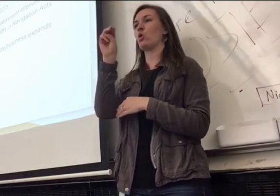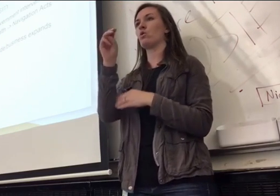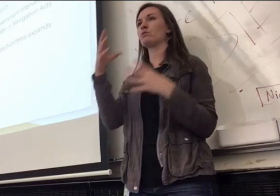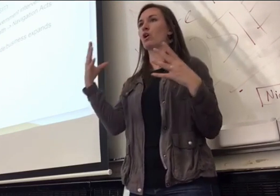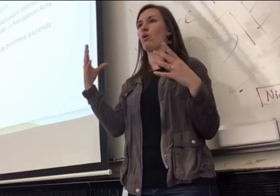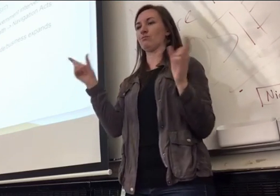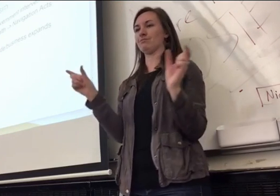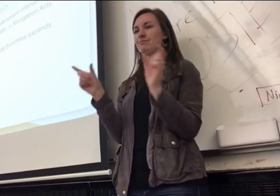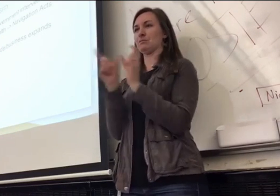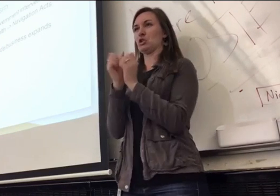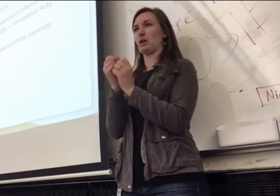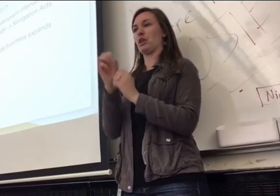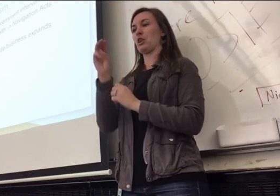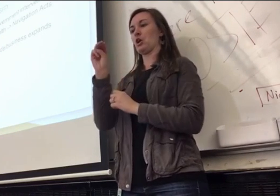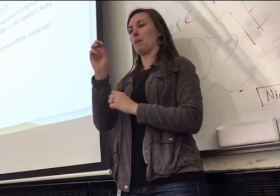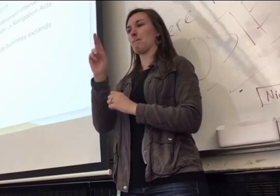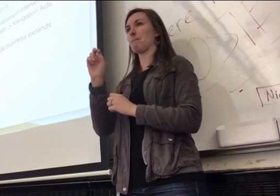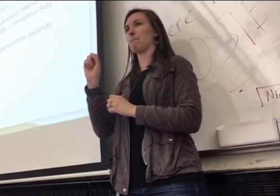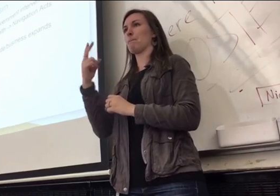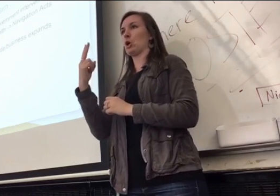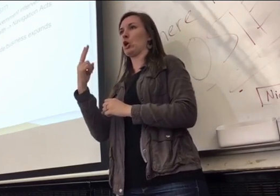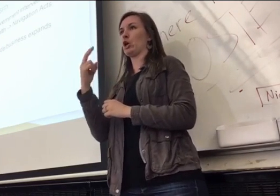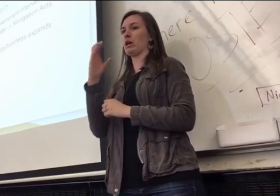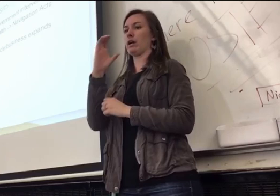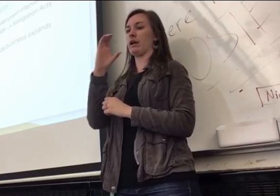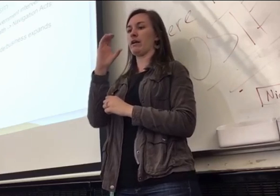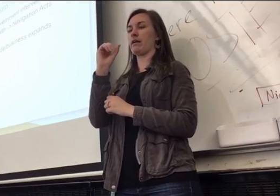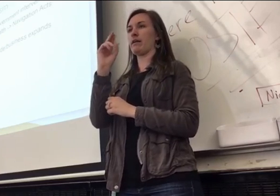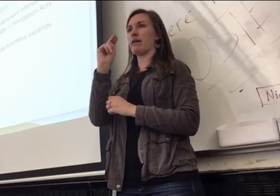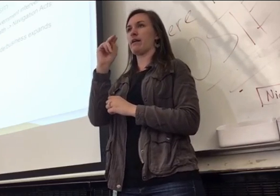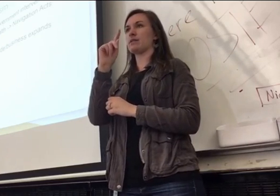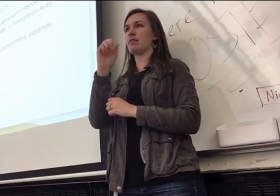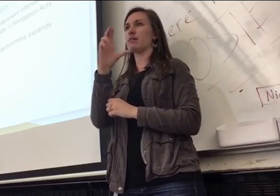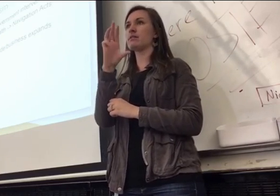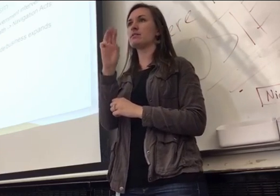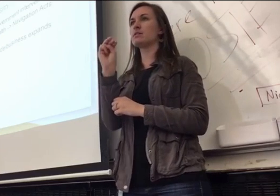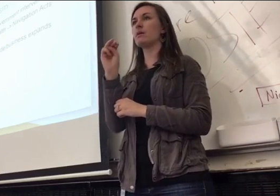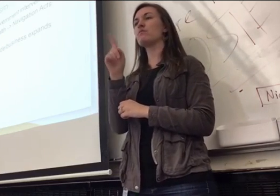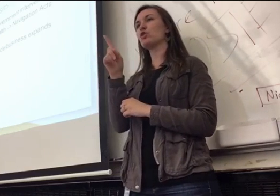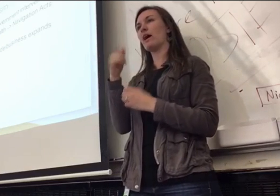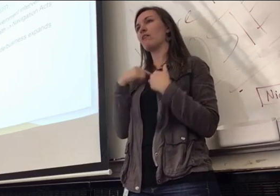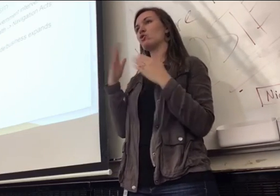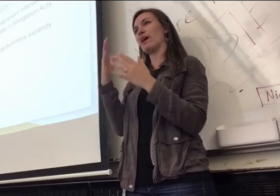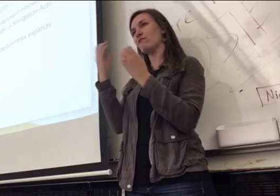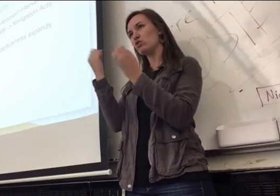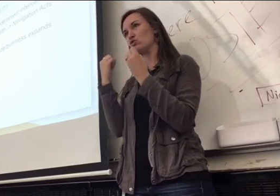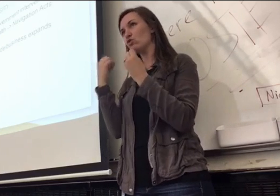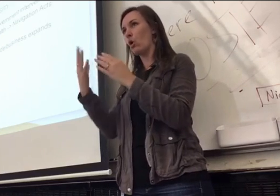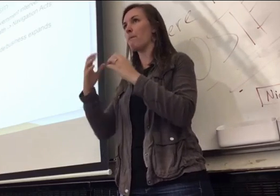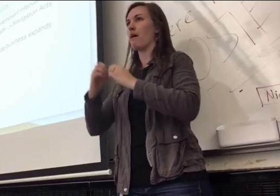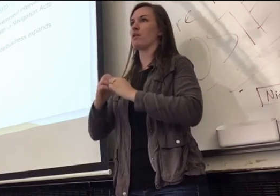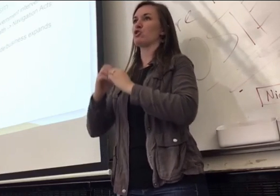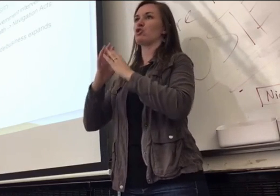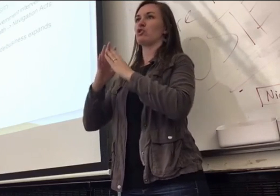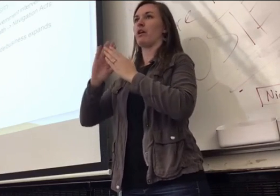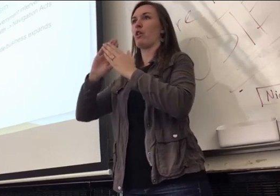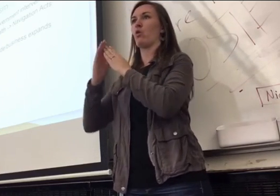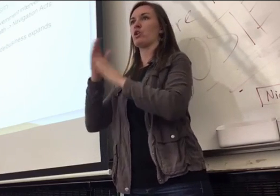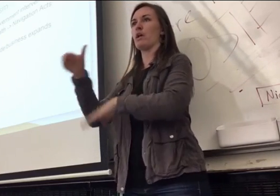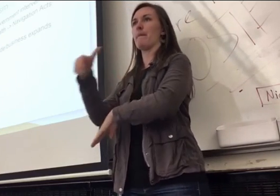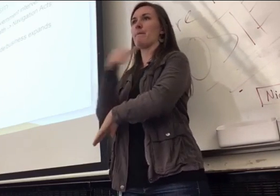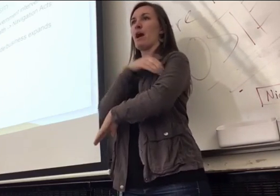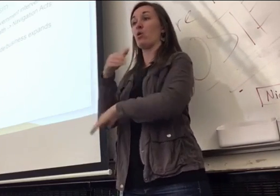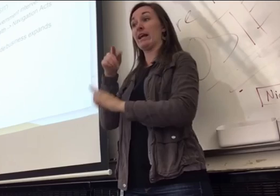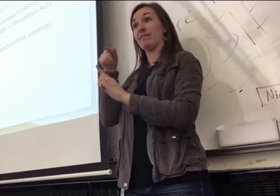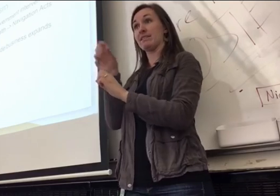mercantilism, you have to have a giant empire of colonial powers. In this case, it's England. Remember, England